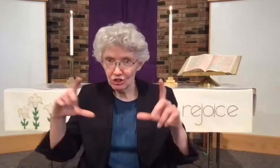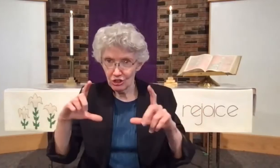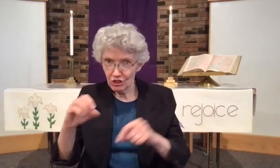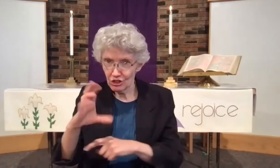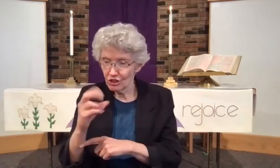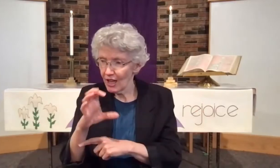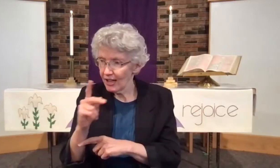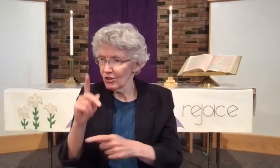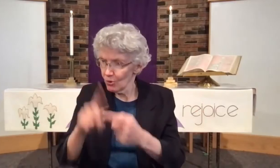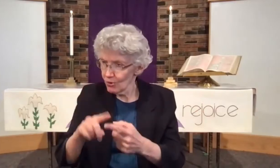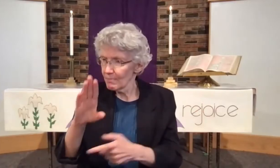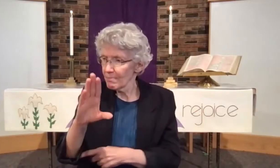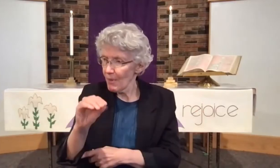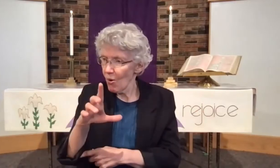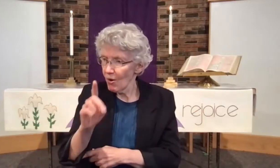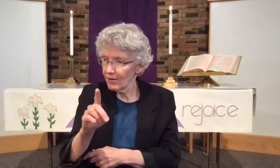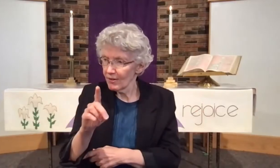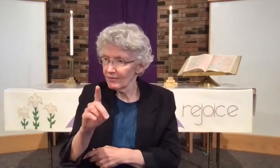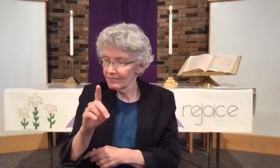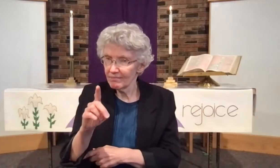Please send a check to Bread of Life.